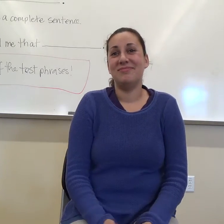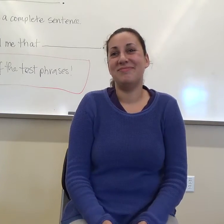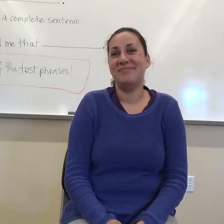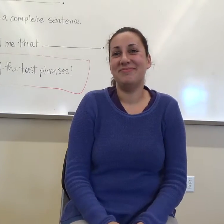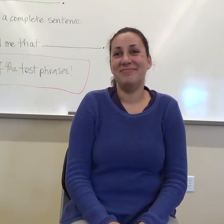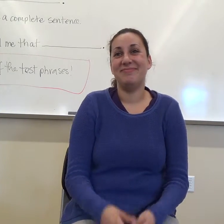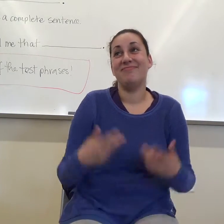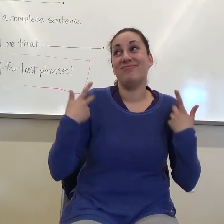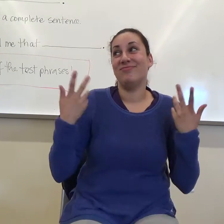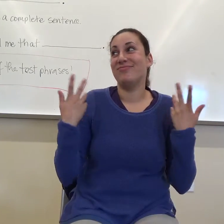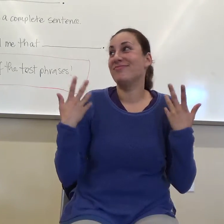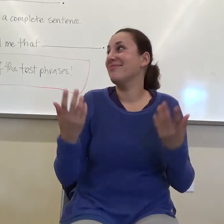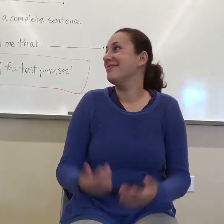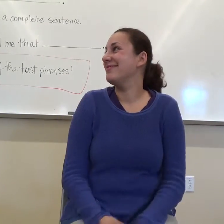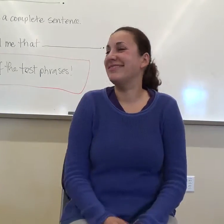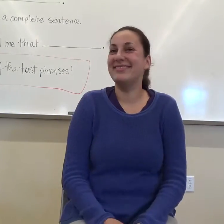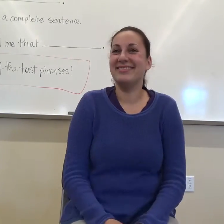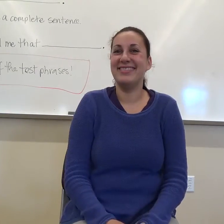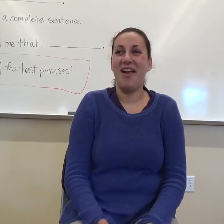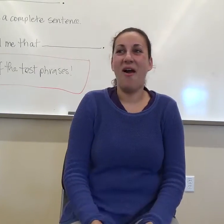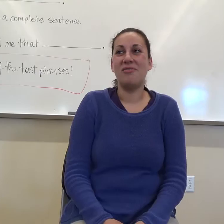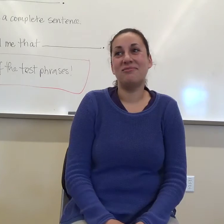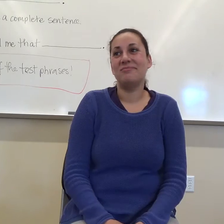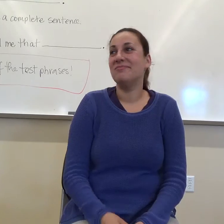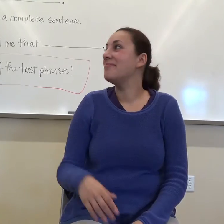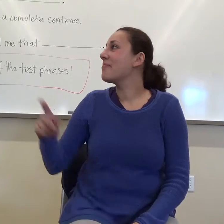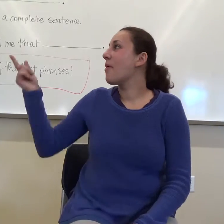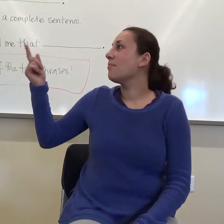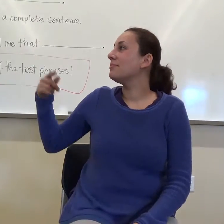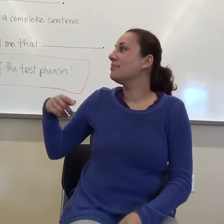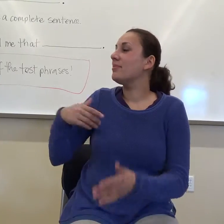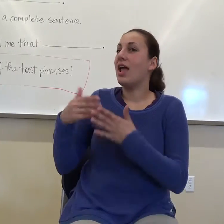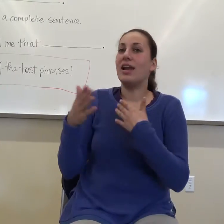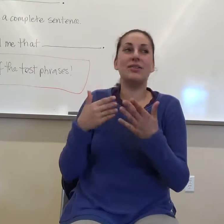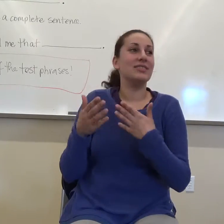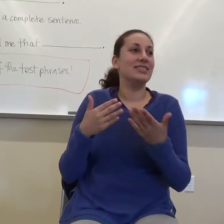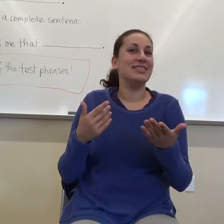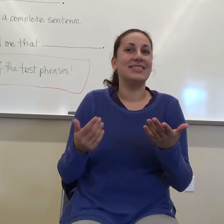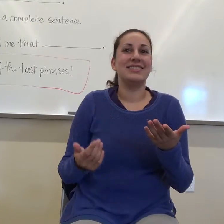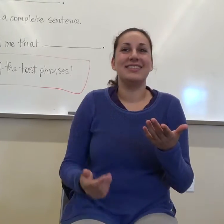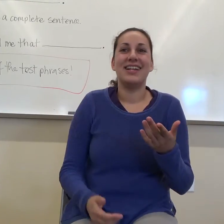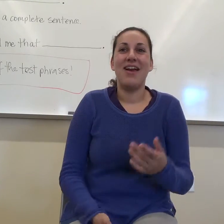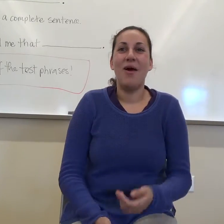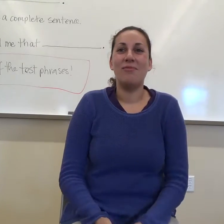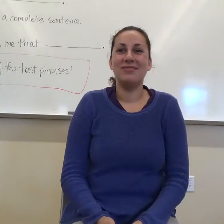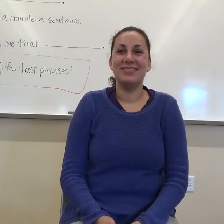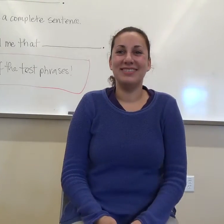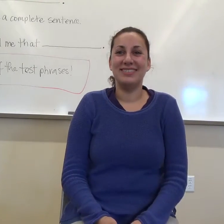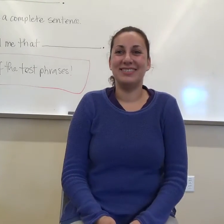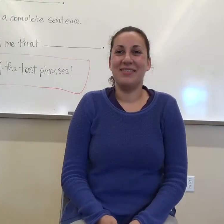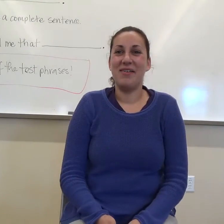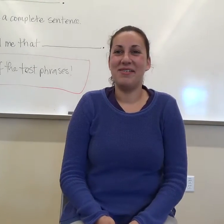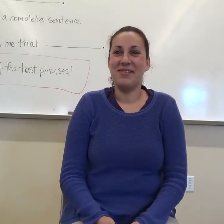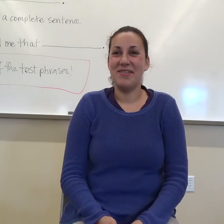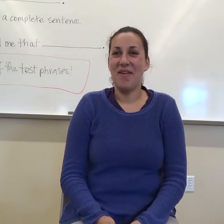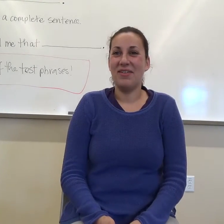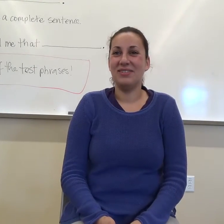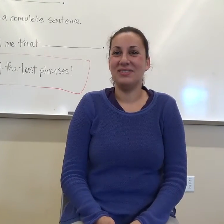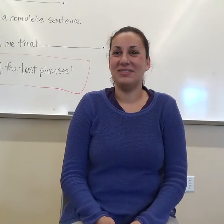what's going on here? This is one of these where our first sentence says the story of King